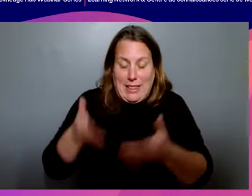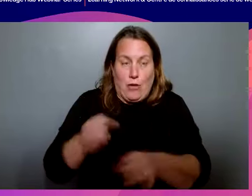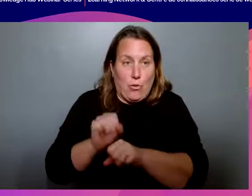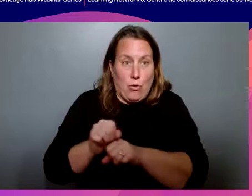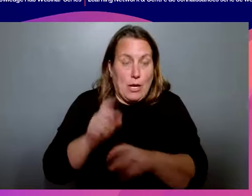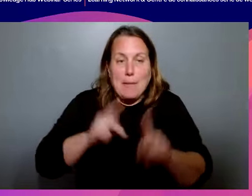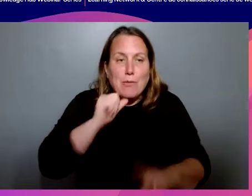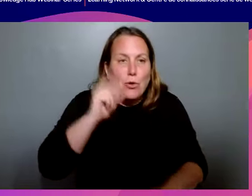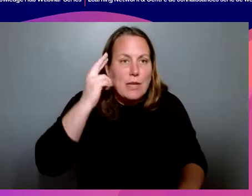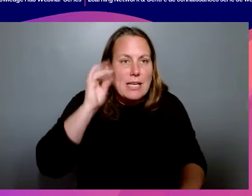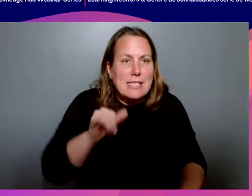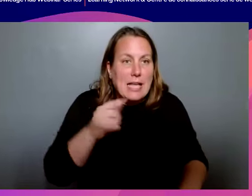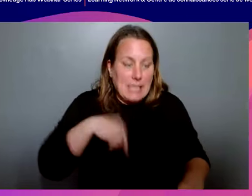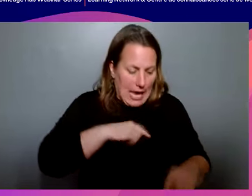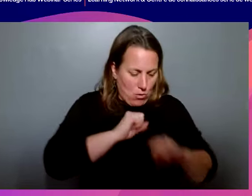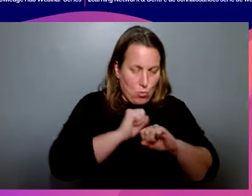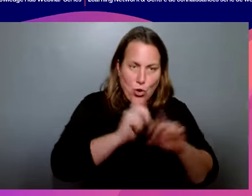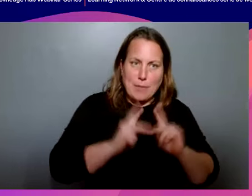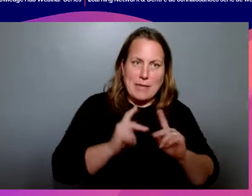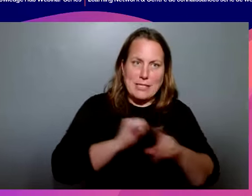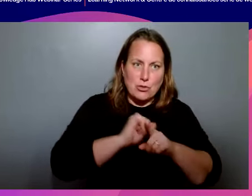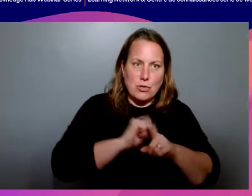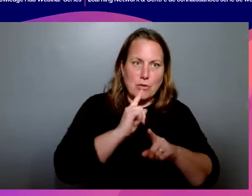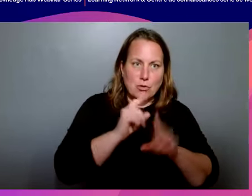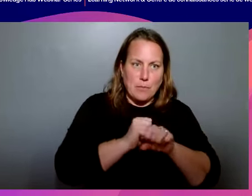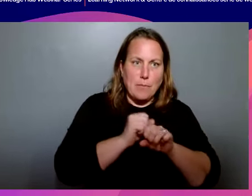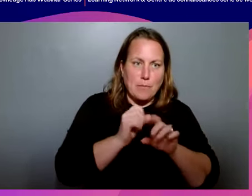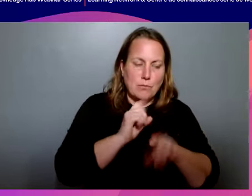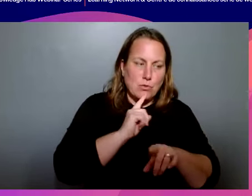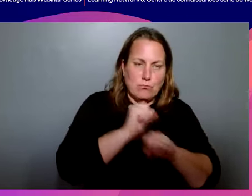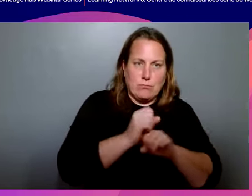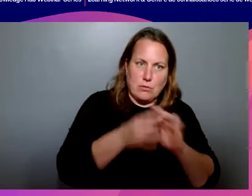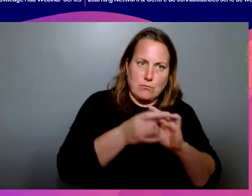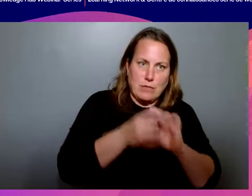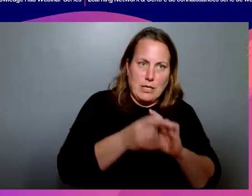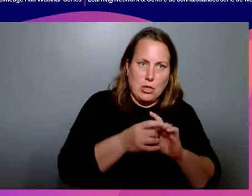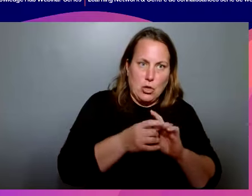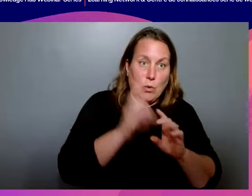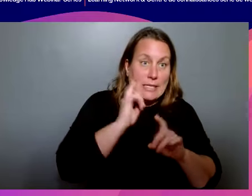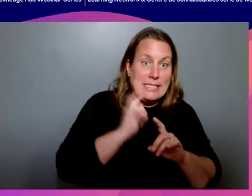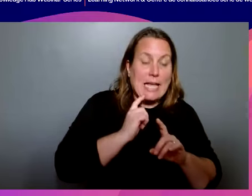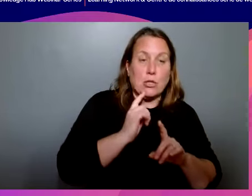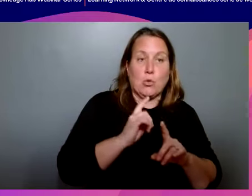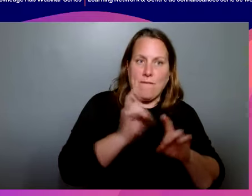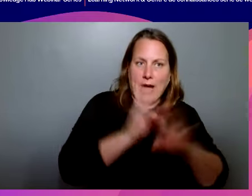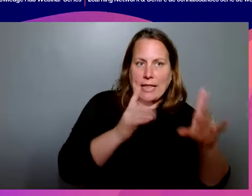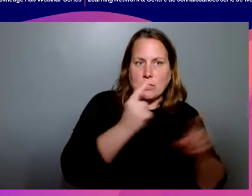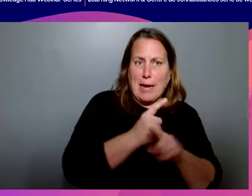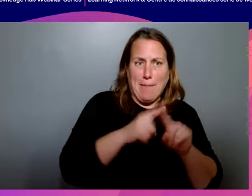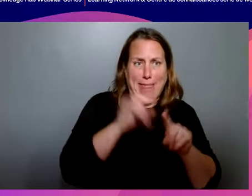are doing trainings around, particularly around sexual violence, but that's a topic that has been around, and